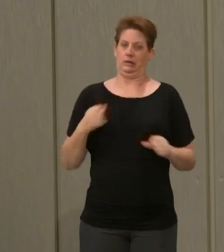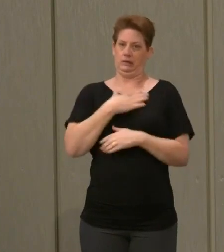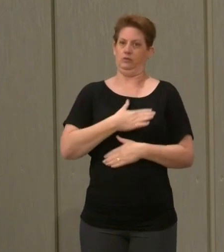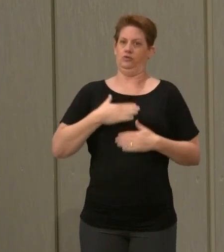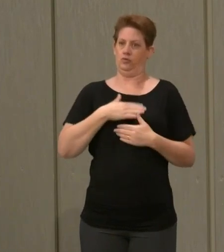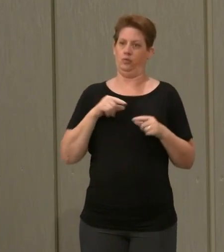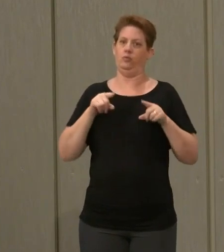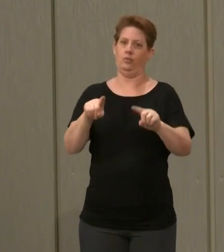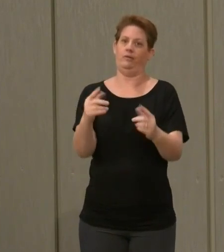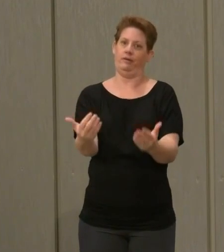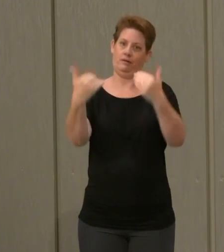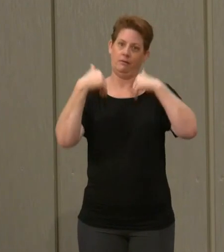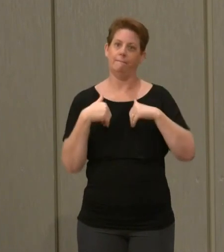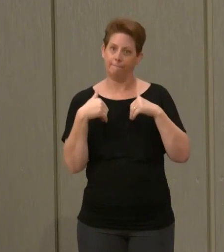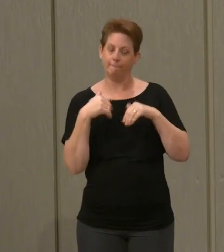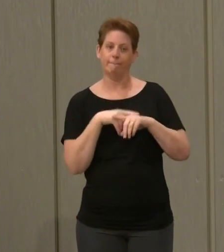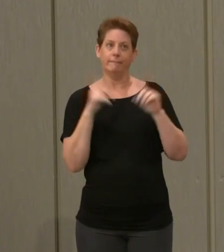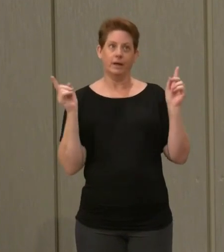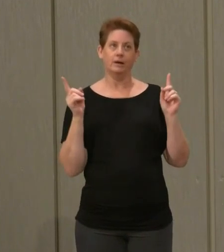while they're here. But